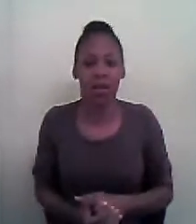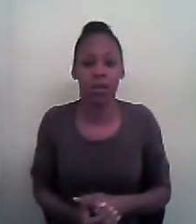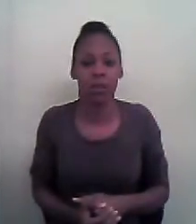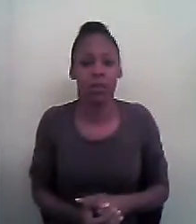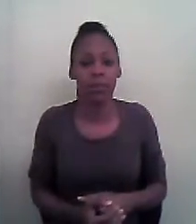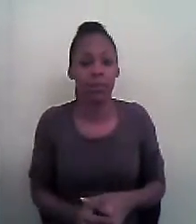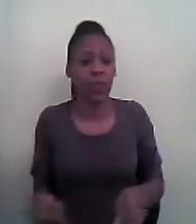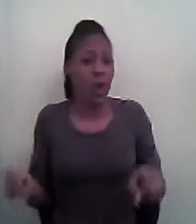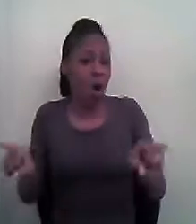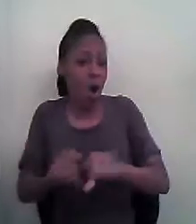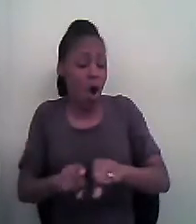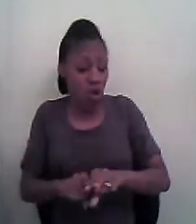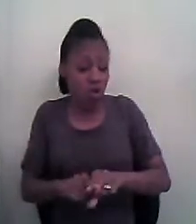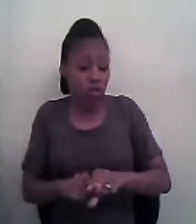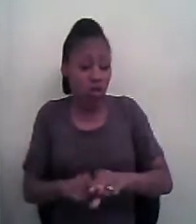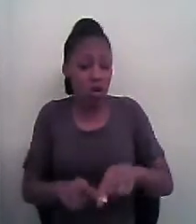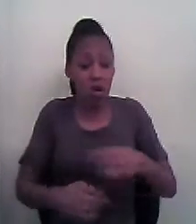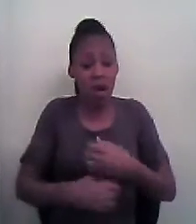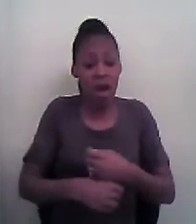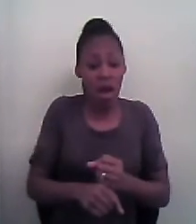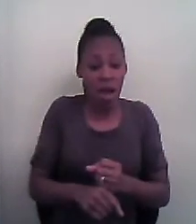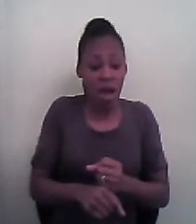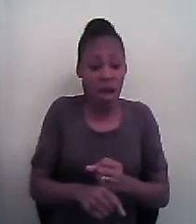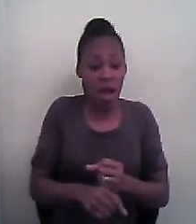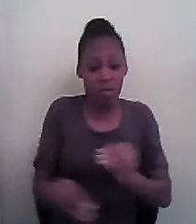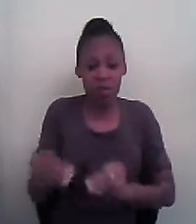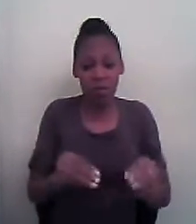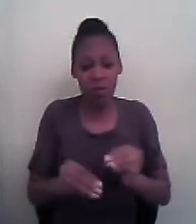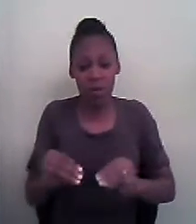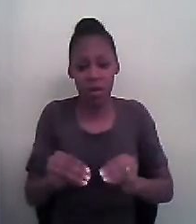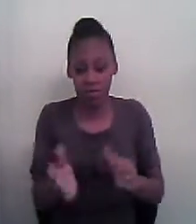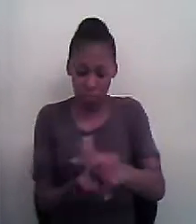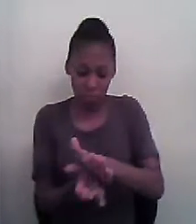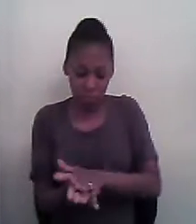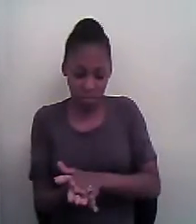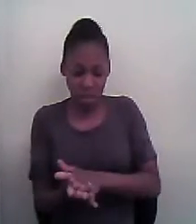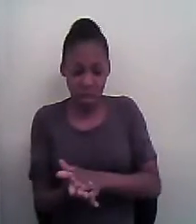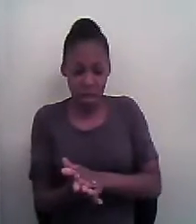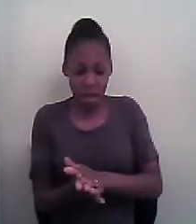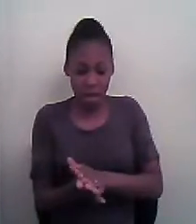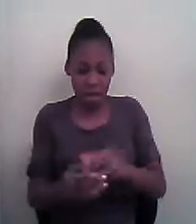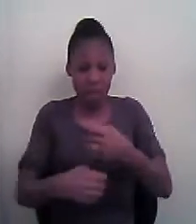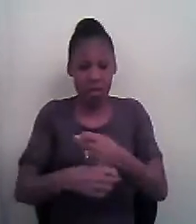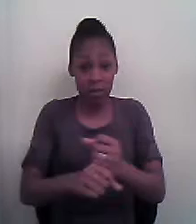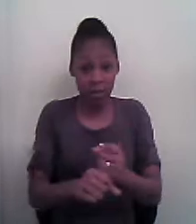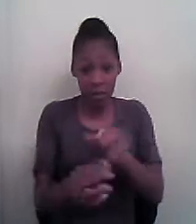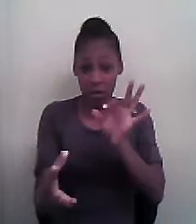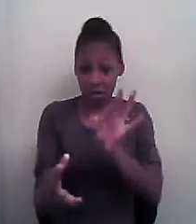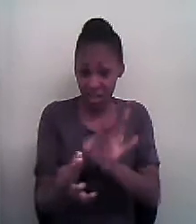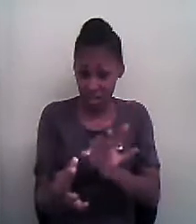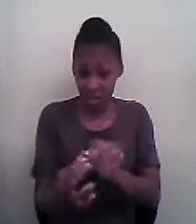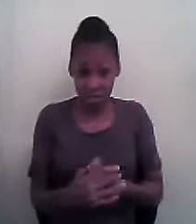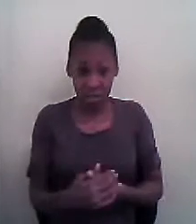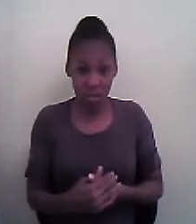paper together, write an abstract, and the different sections of the paper, how it should be arranged. And they did this, like I said, for 5